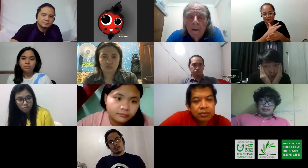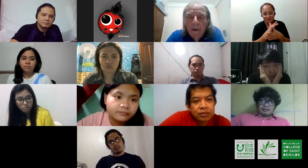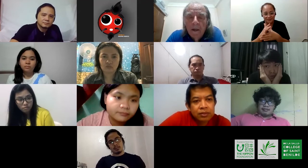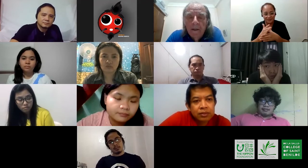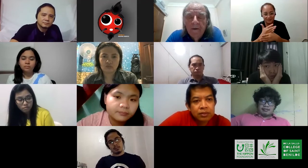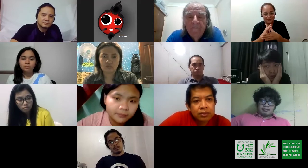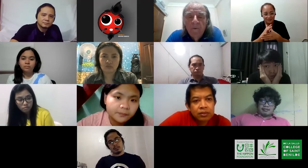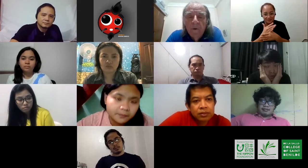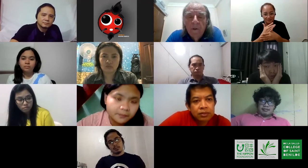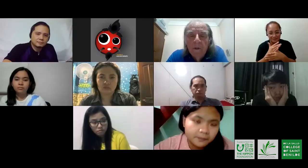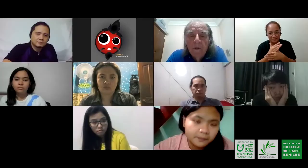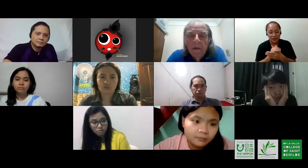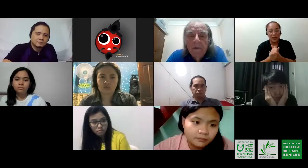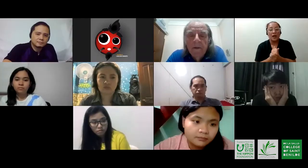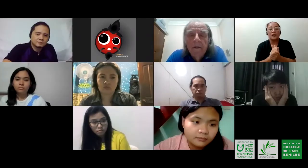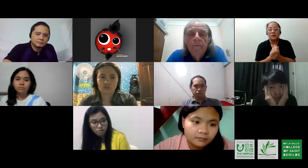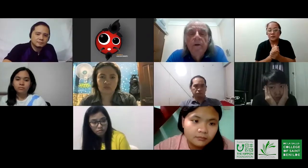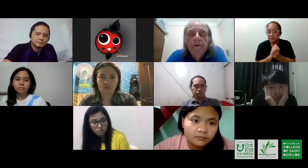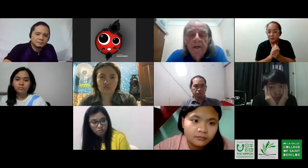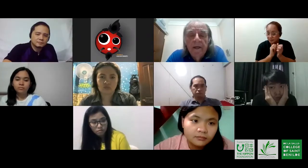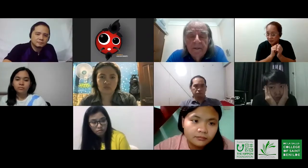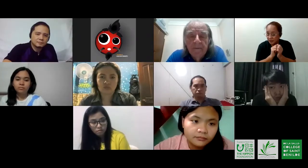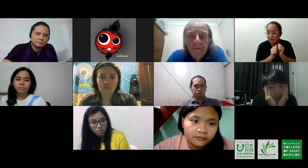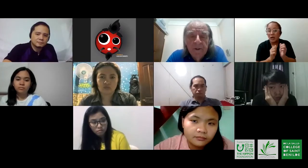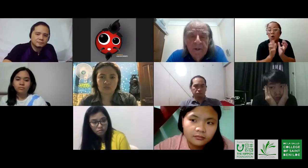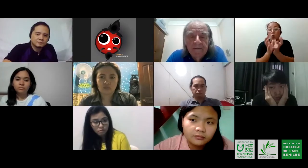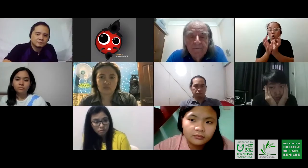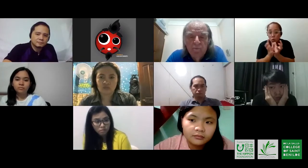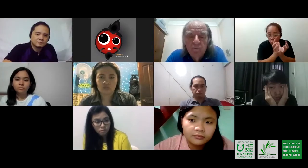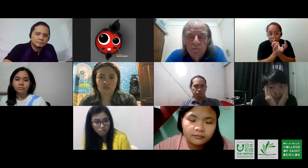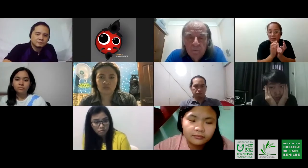And therefore, the community has to be shared.